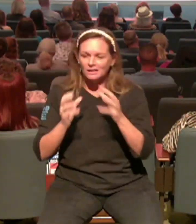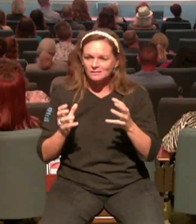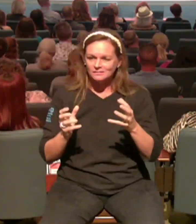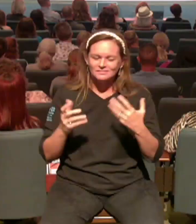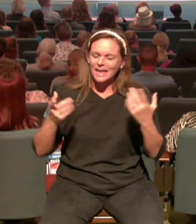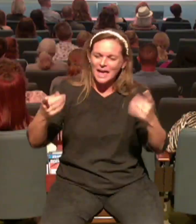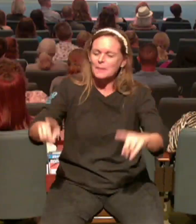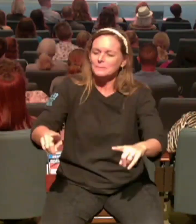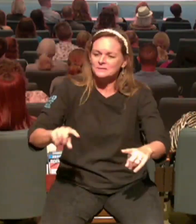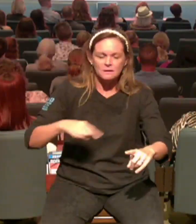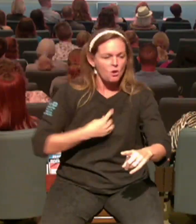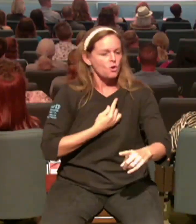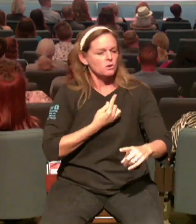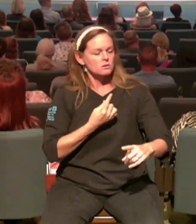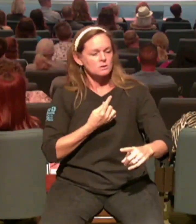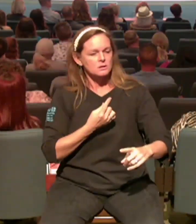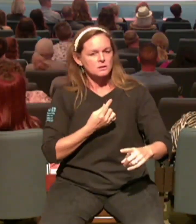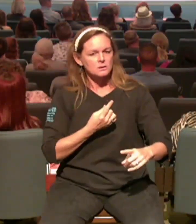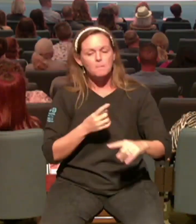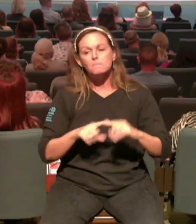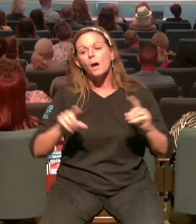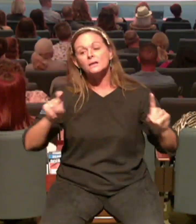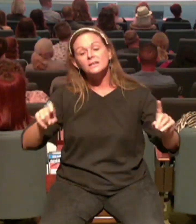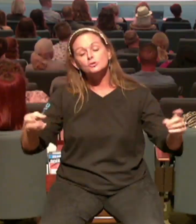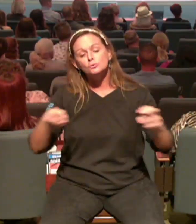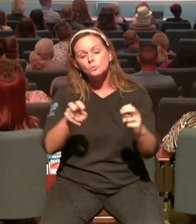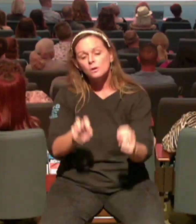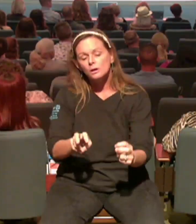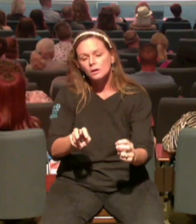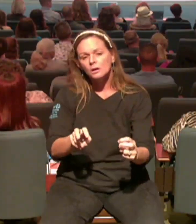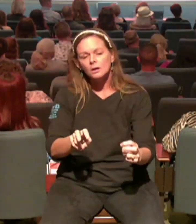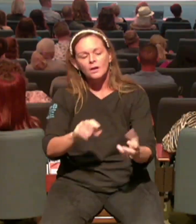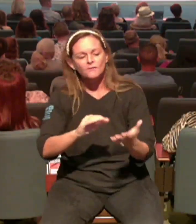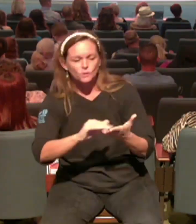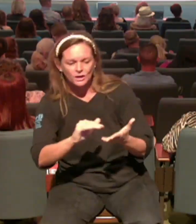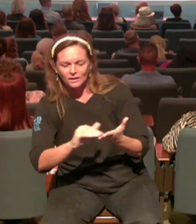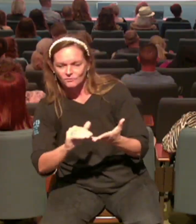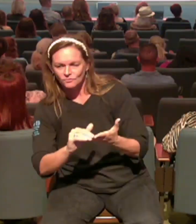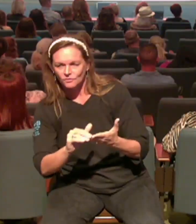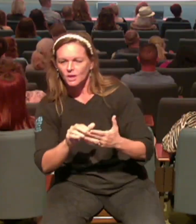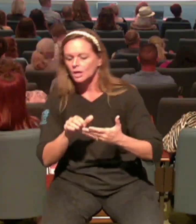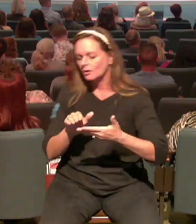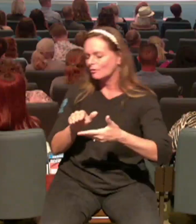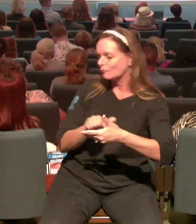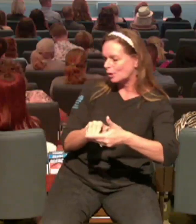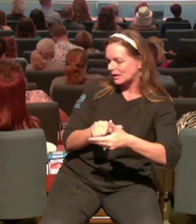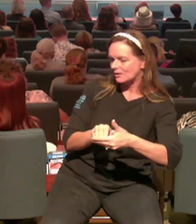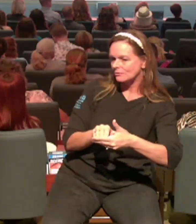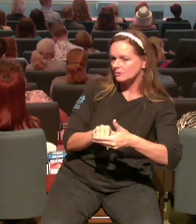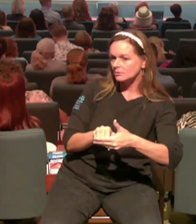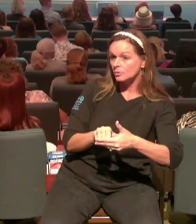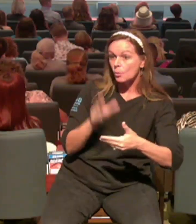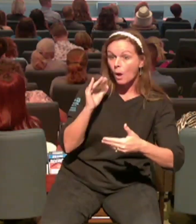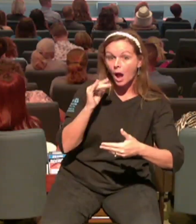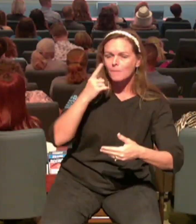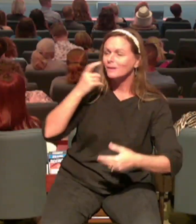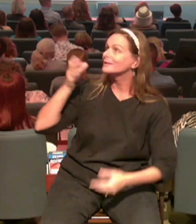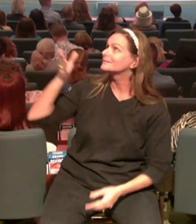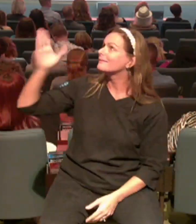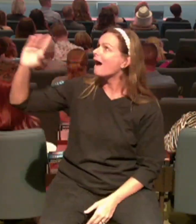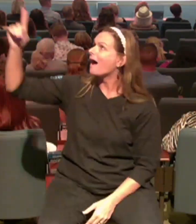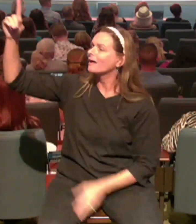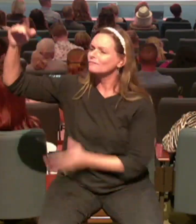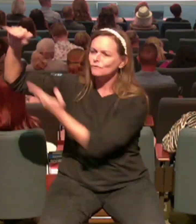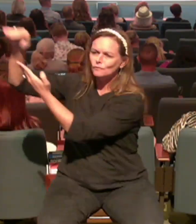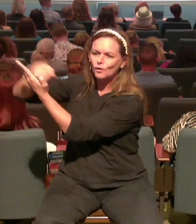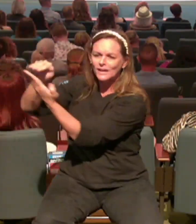We are to forgive others the way we have been forgiven. Ephesians 4:32 says, forgive each other just as God forgave you. Colossians